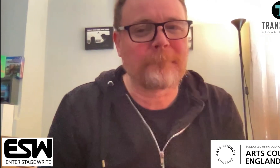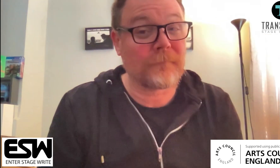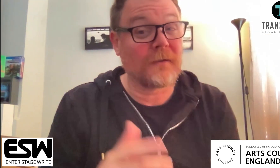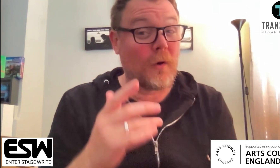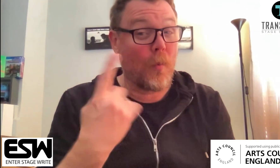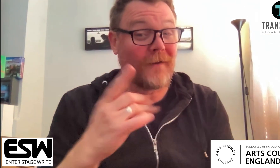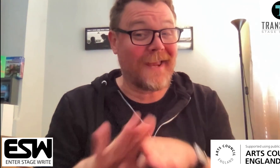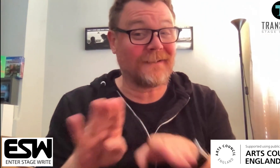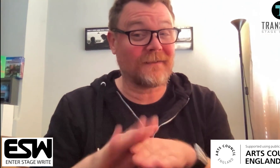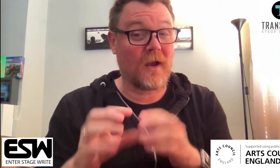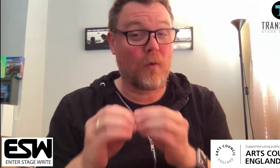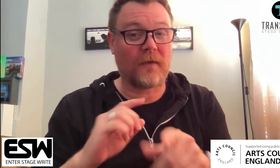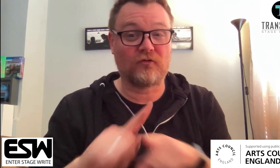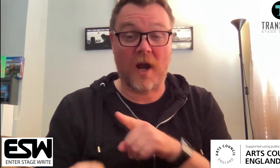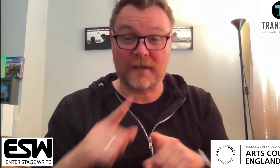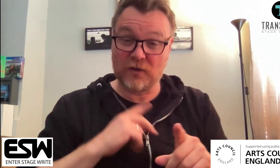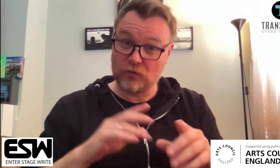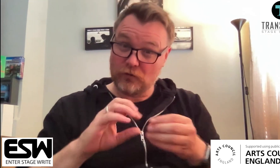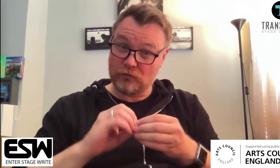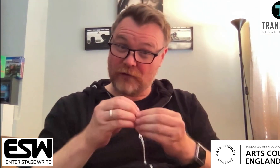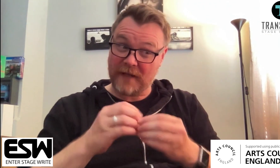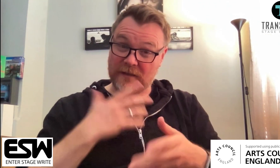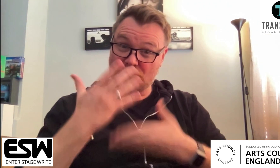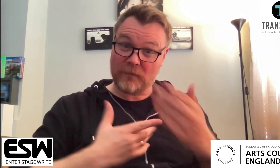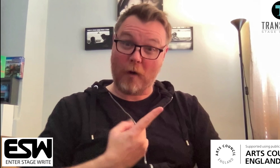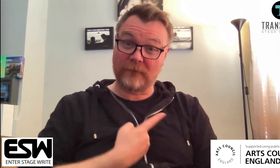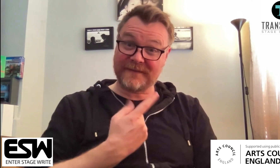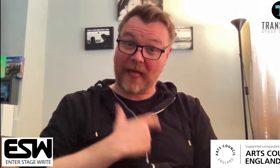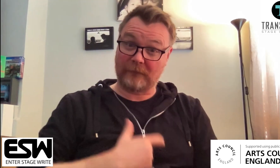say to describe you? And that's an exercise worth trying,